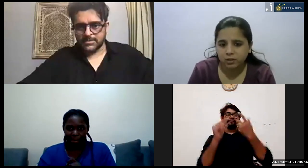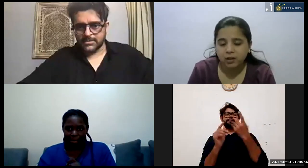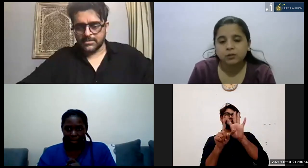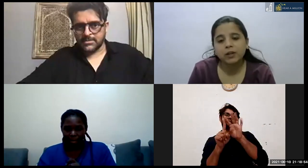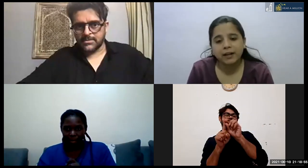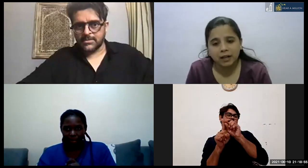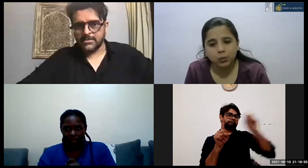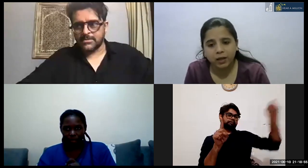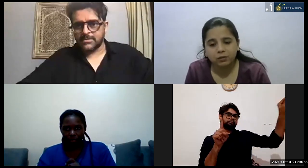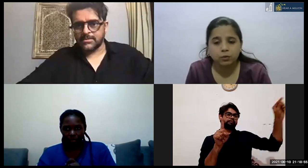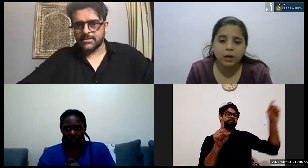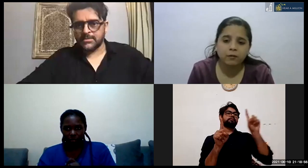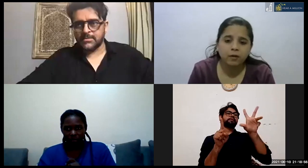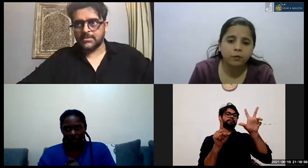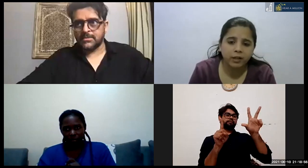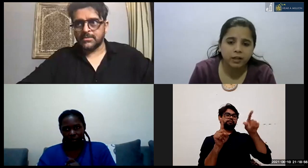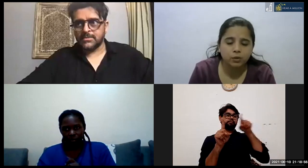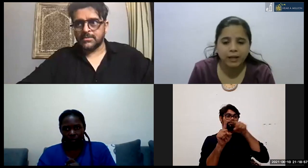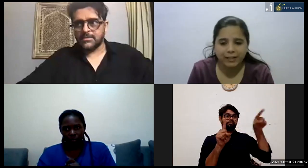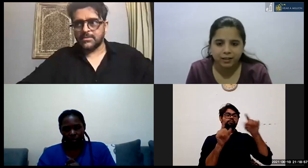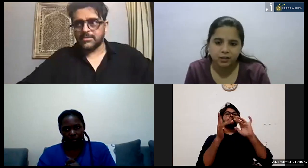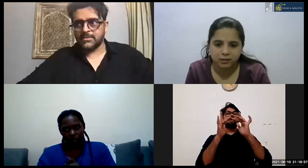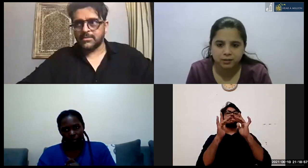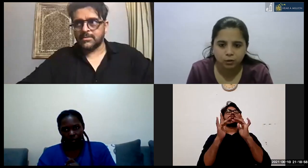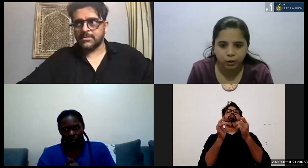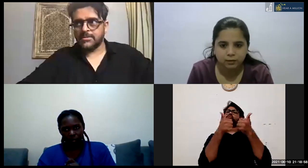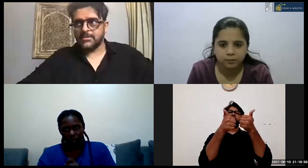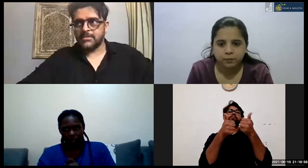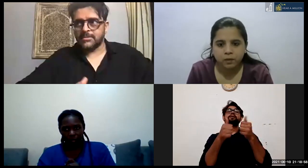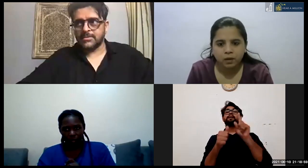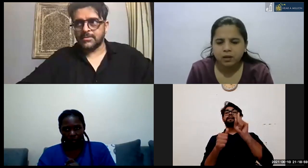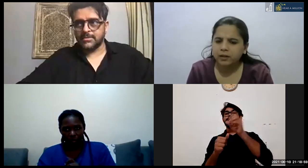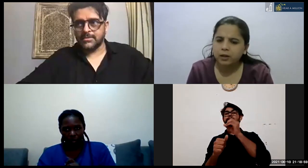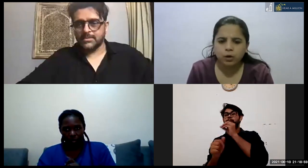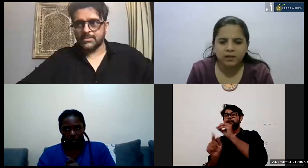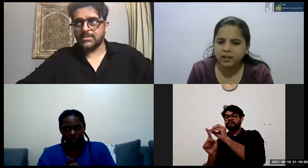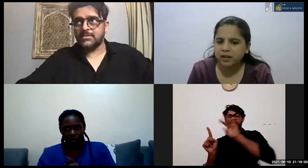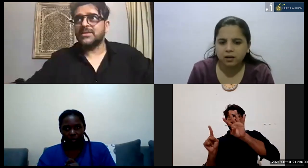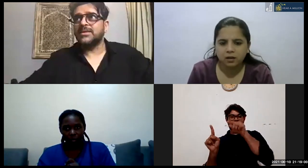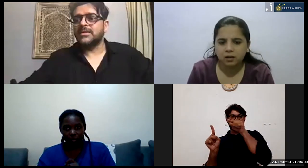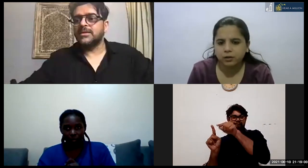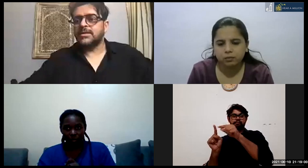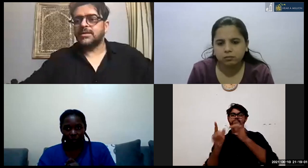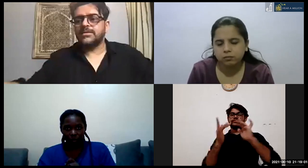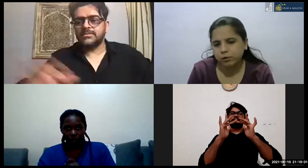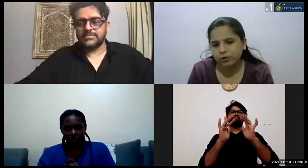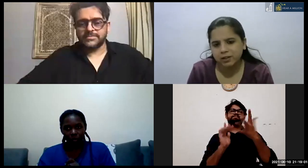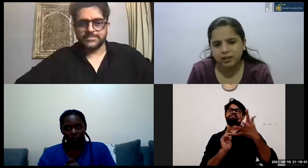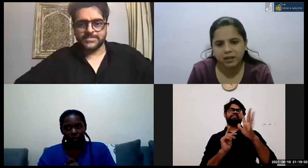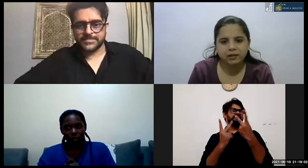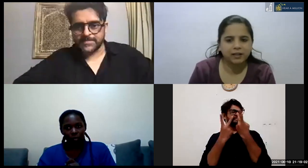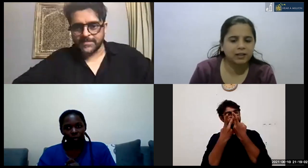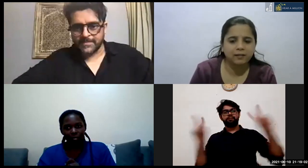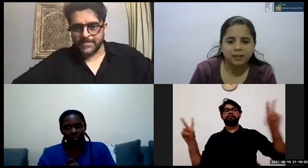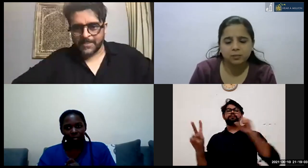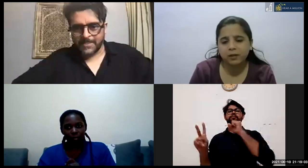question. So, the adult one who are from 14 to 18 years old, they are good with the using